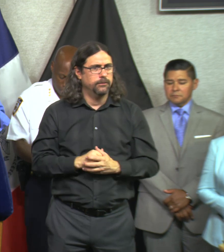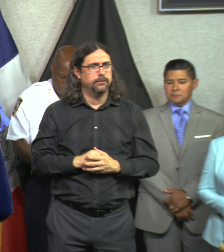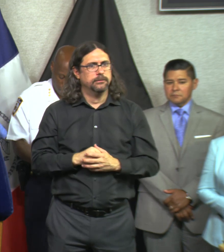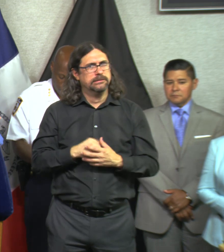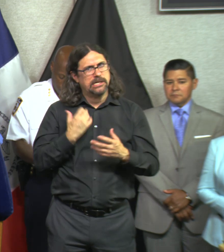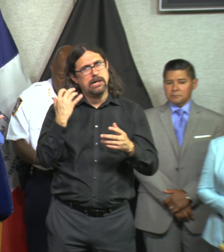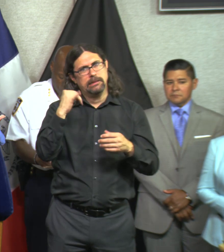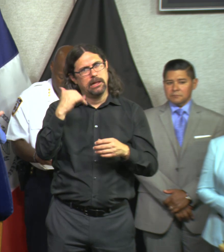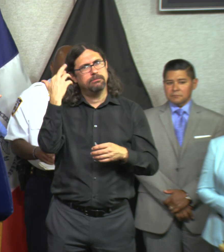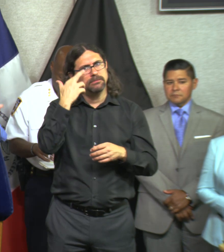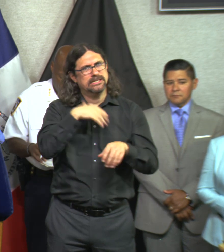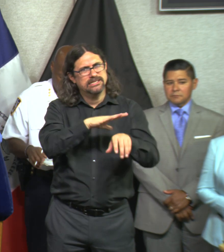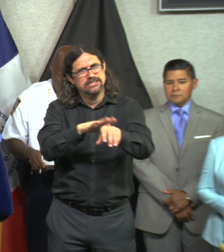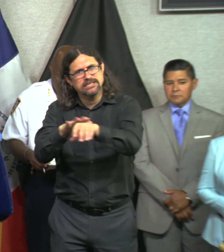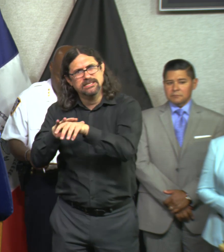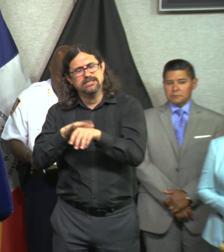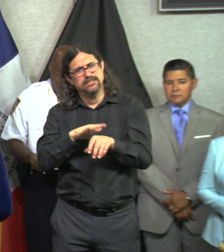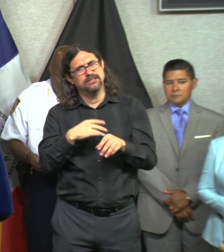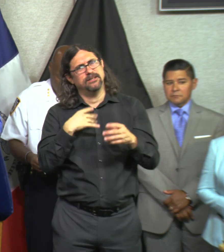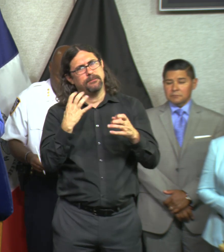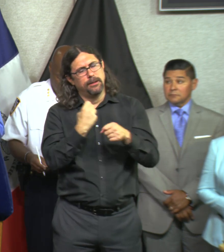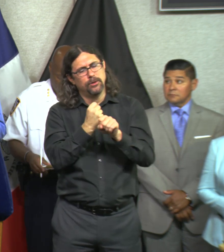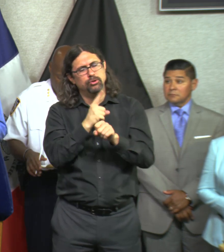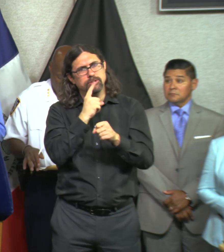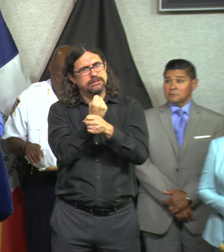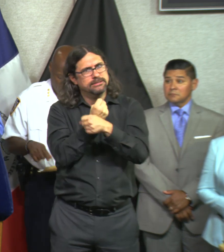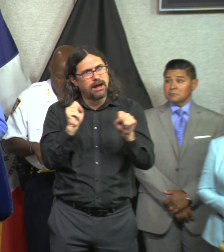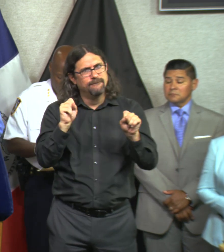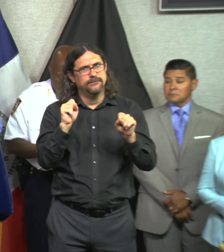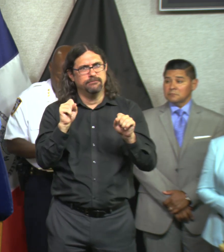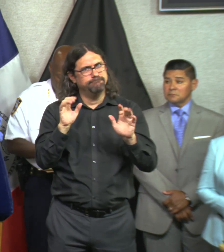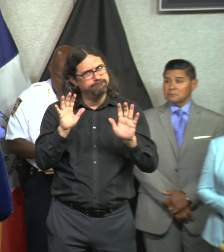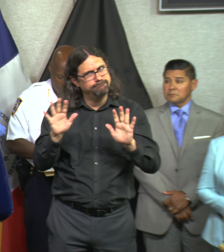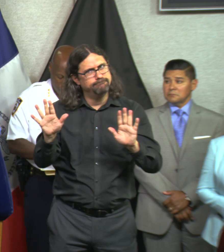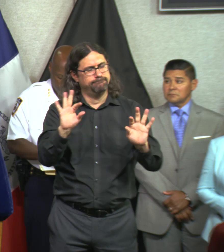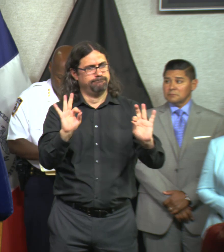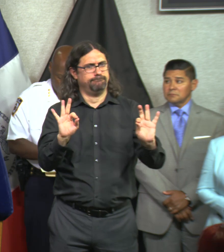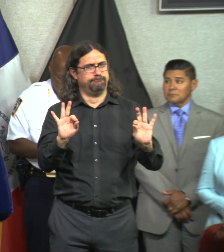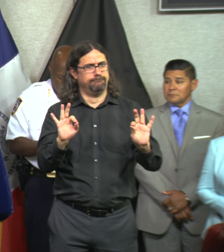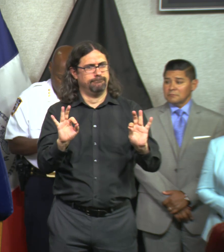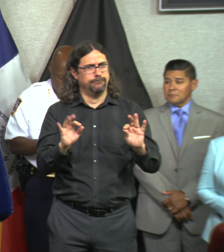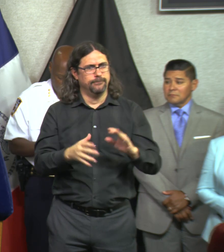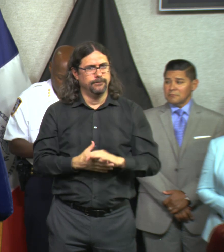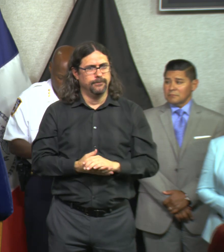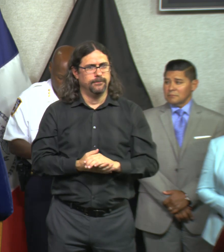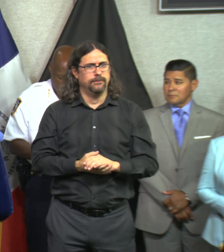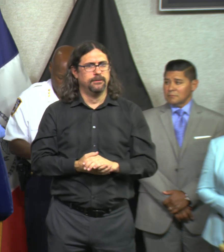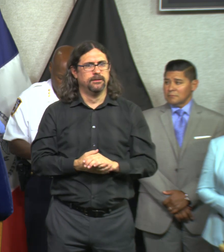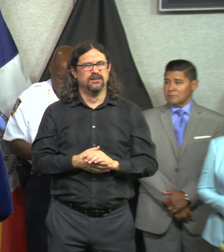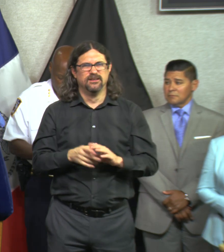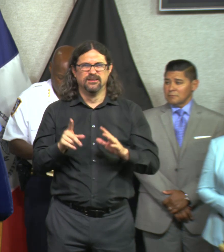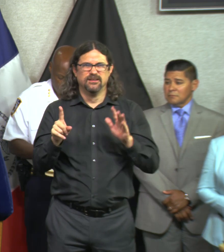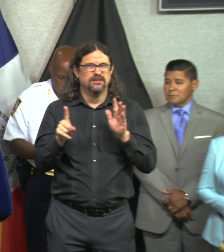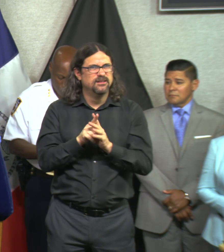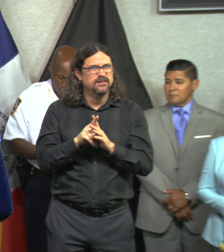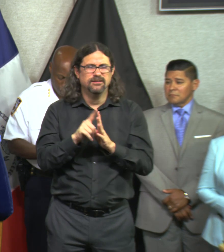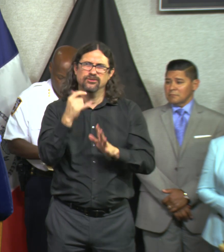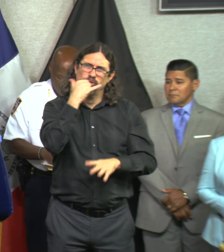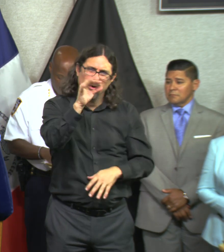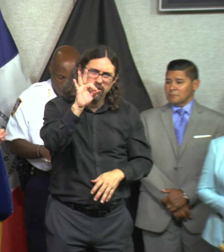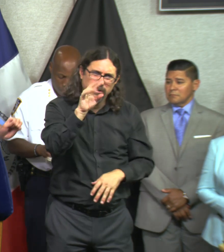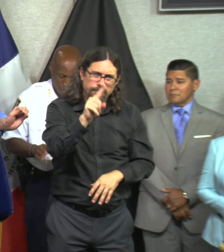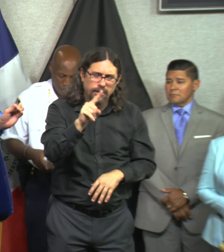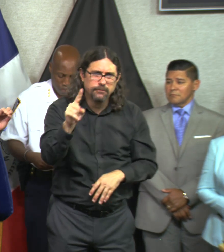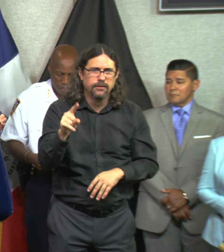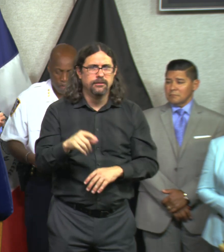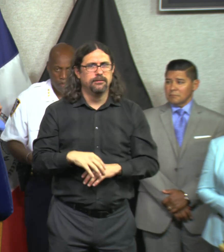that calling 911 and getting help immediately. So that's my central fear. When we have a snowstorm,